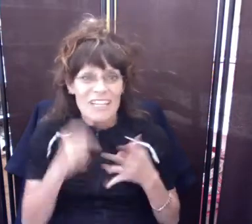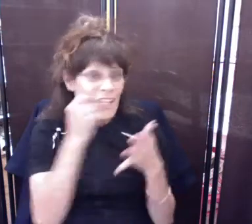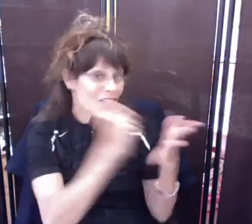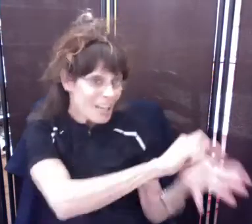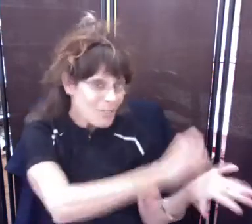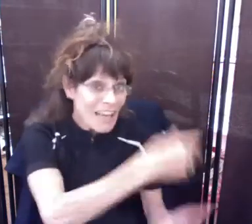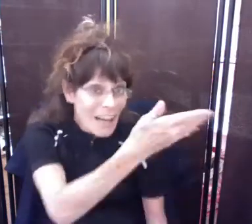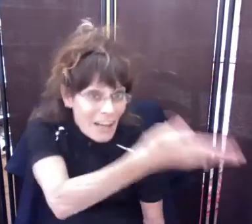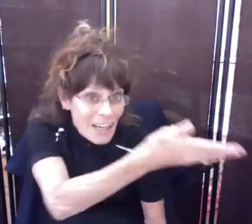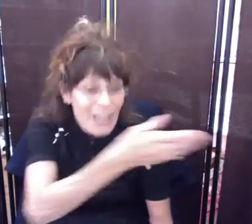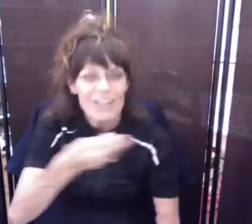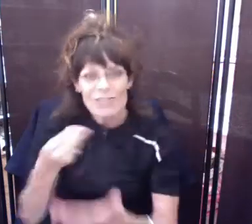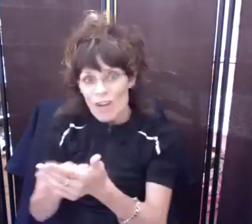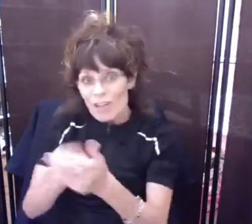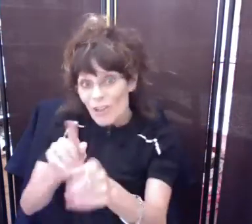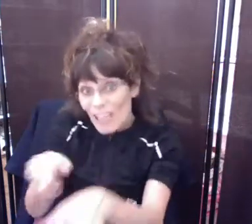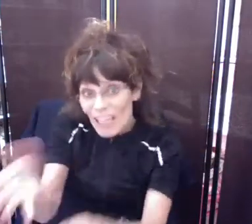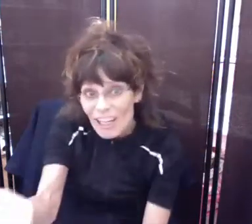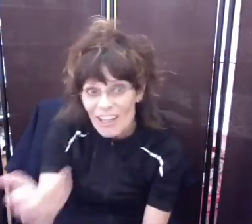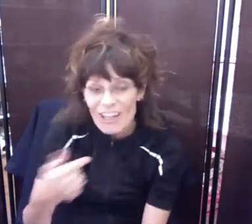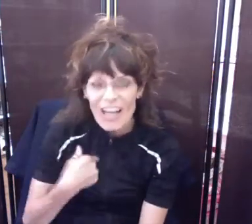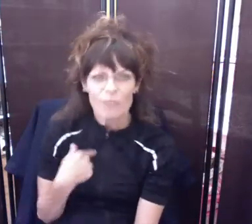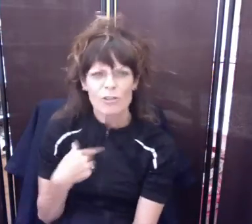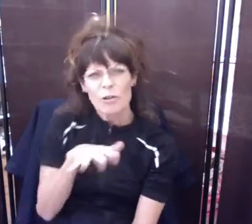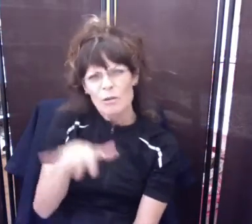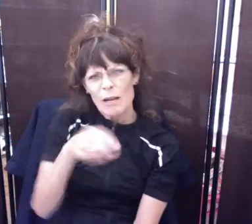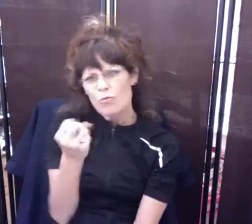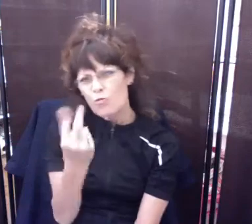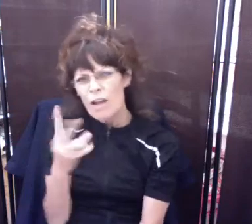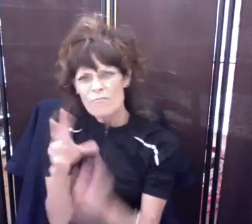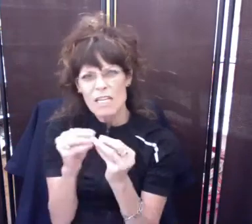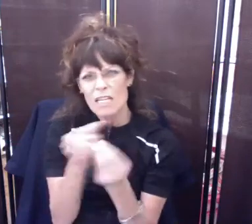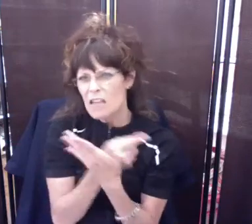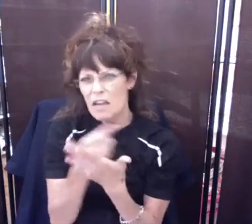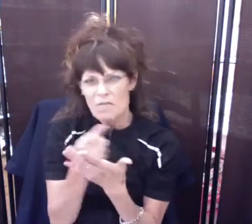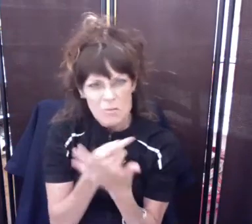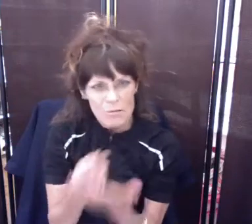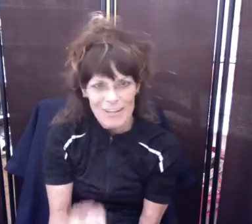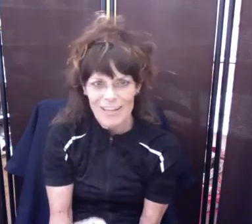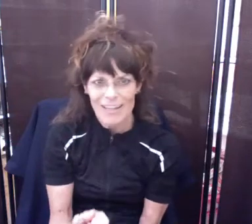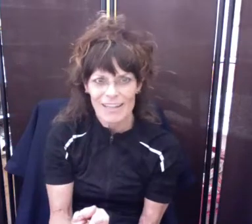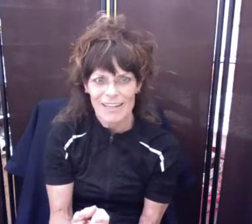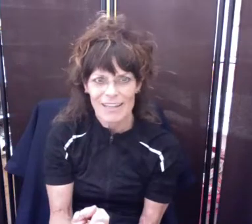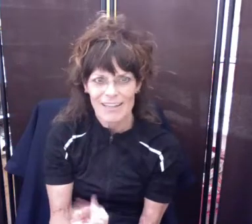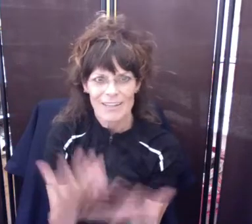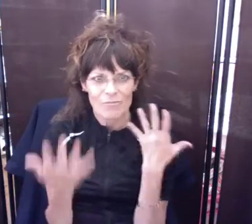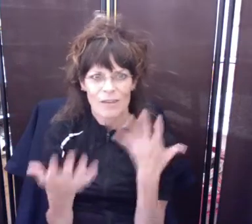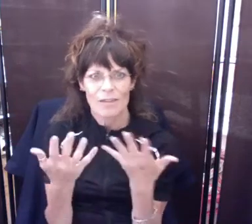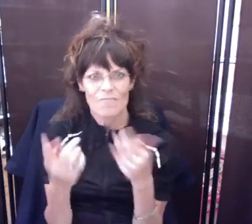treasurer over there, and I was going to about 12 meetings a week. And that was probably for my first couple of years.